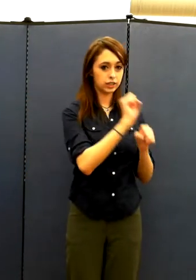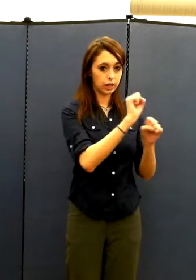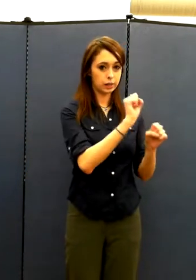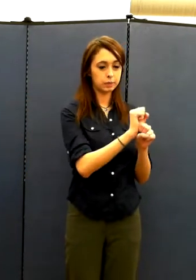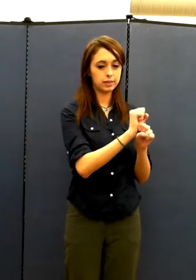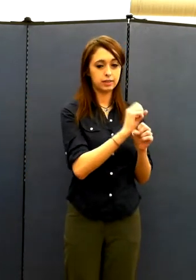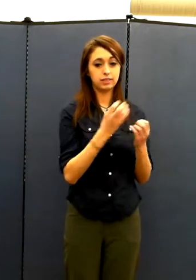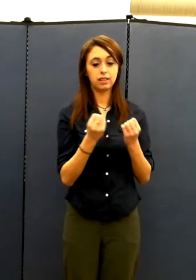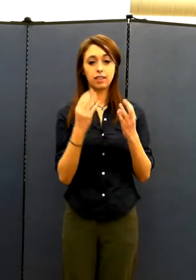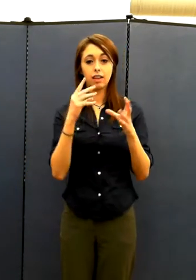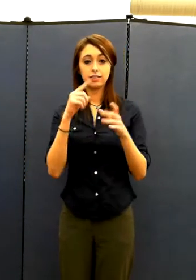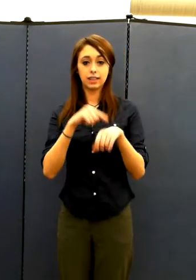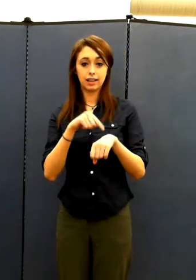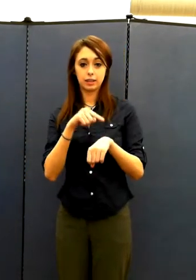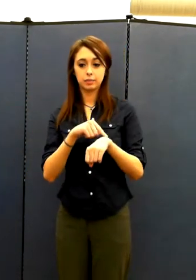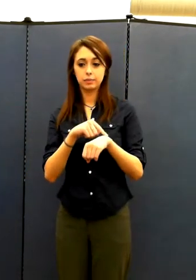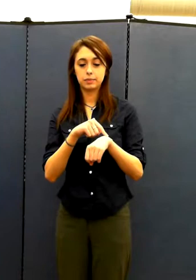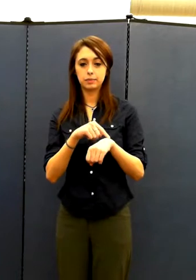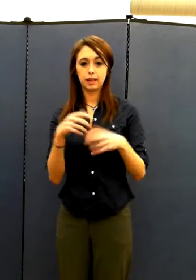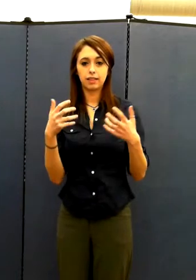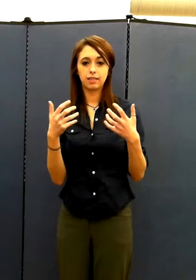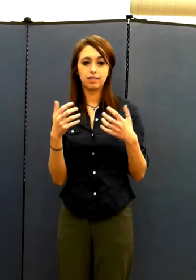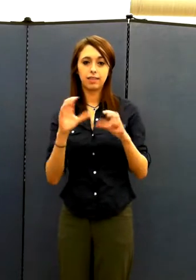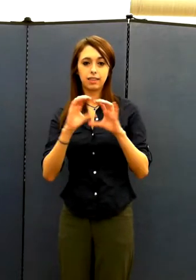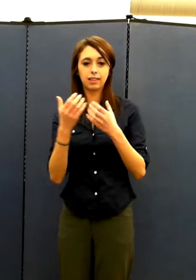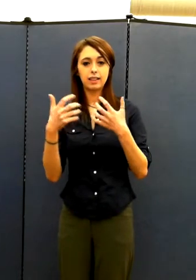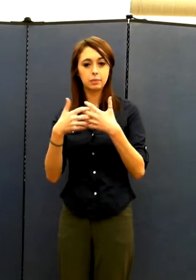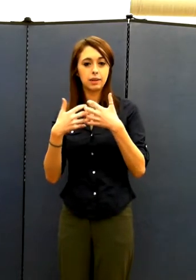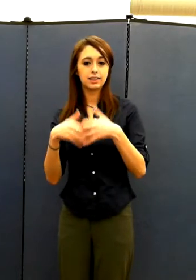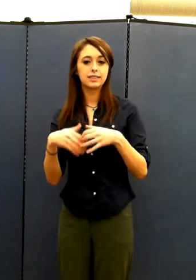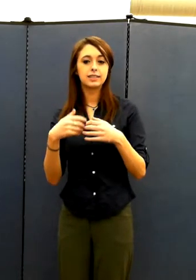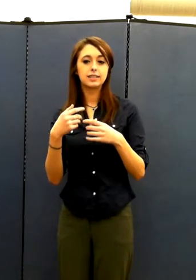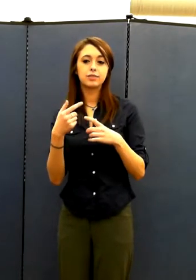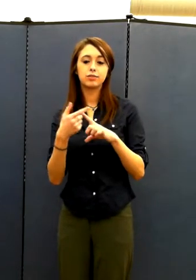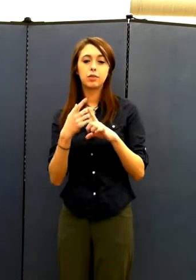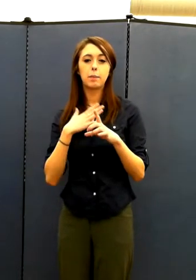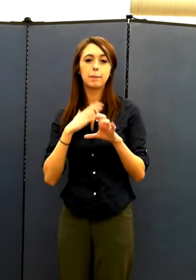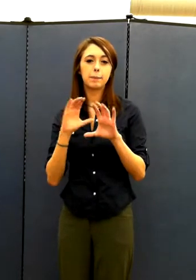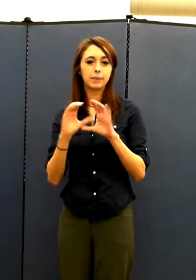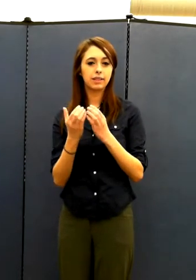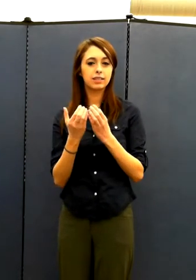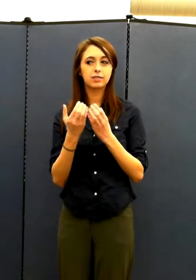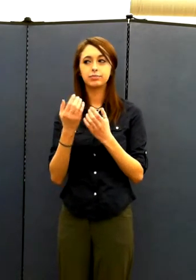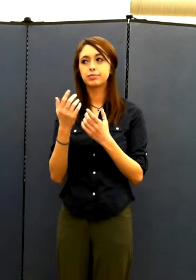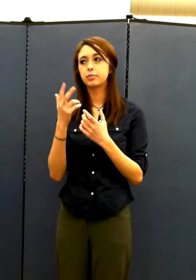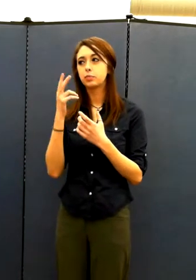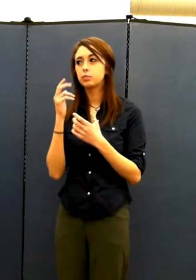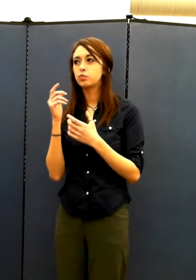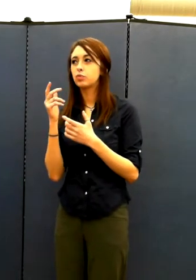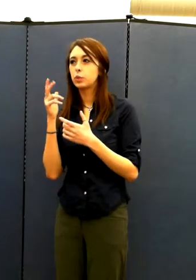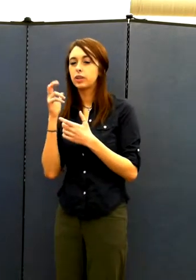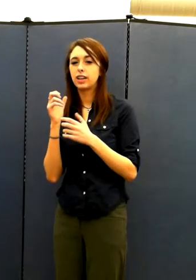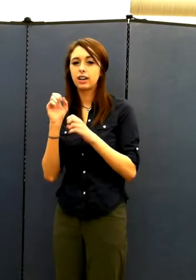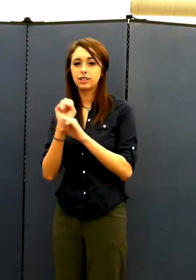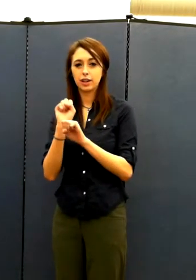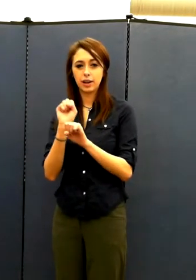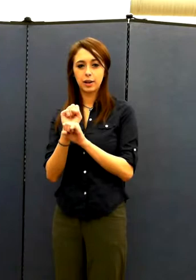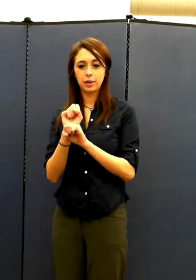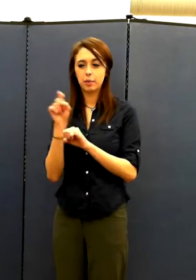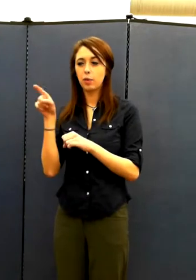times where the classmates from my class and I will hear of a job and so-and-so, and I'll think, oh, you know what, this person lives there. Hey, you know